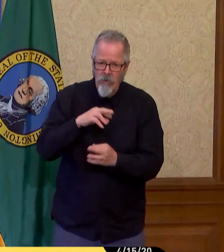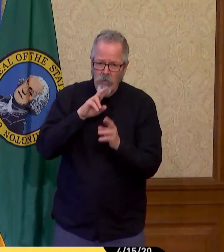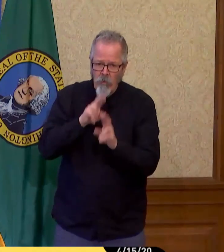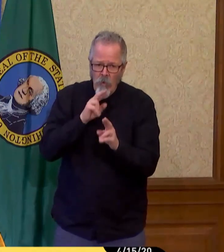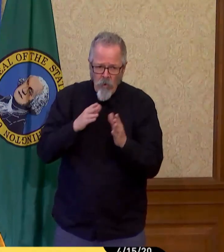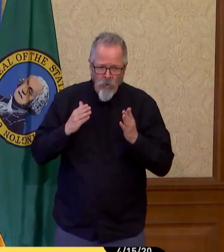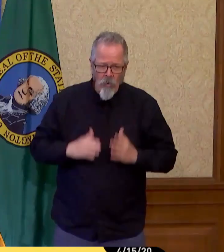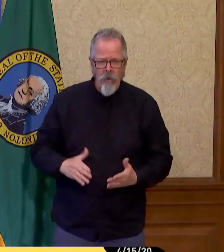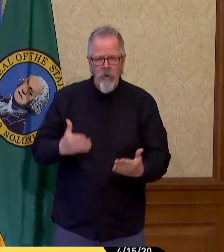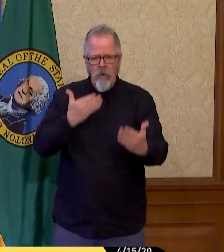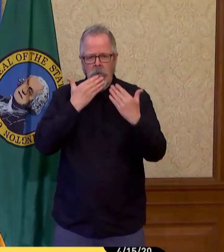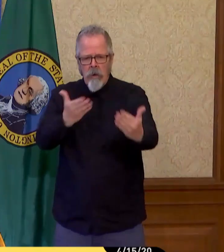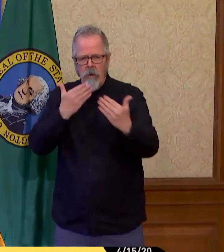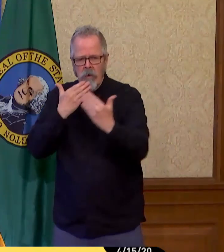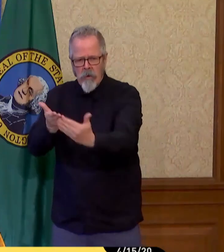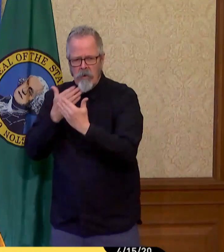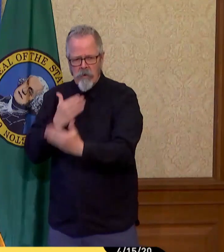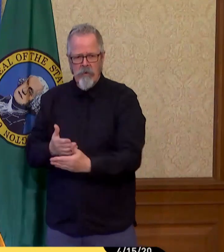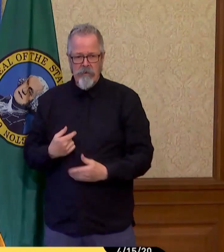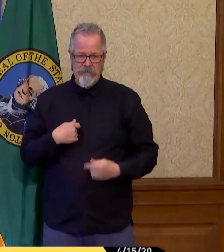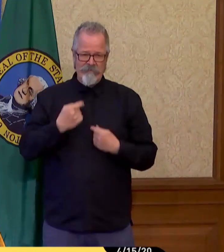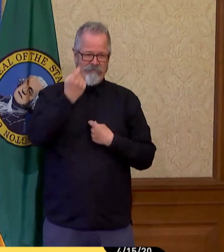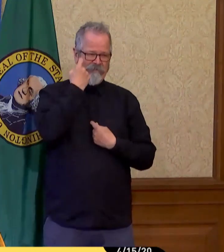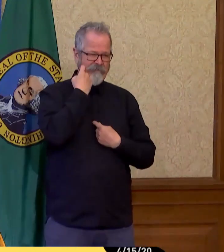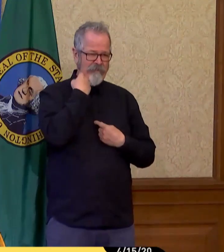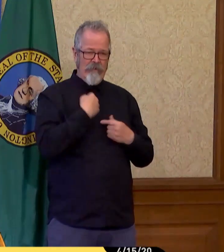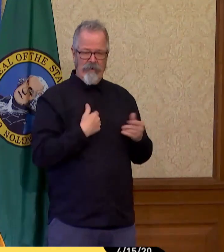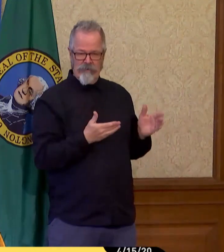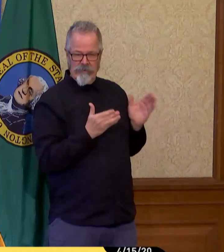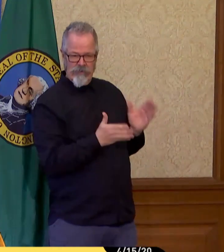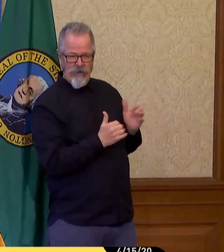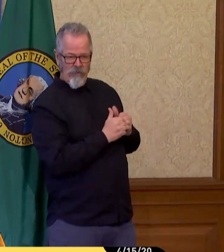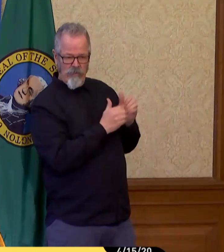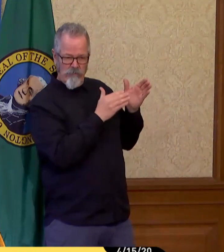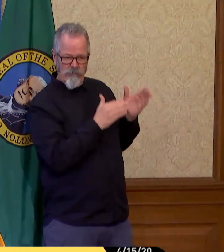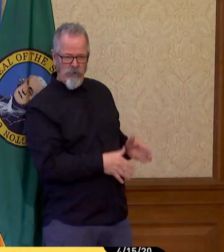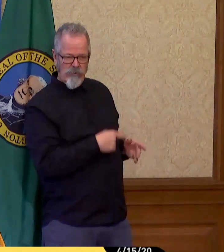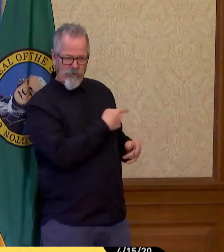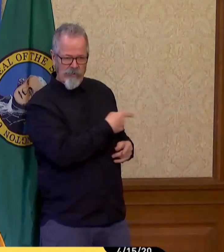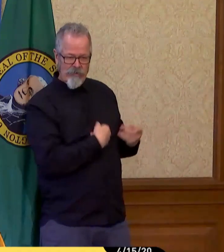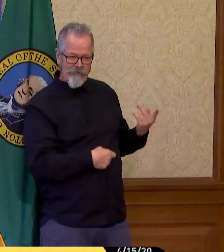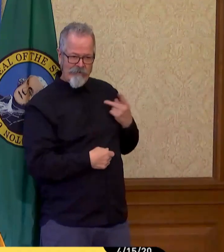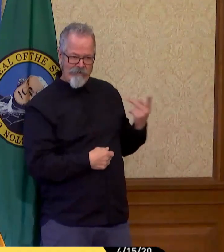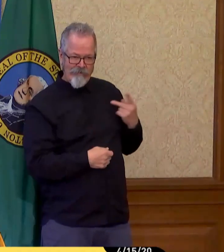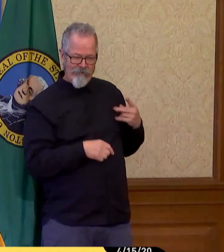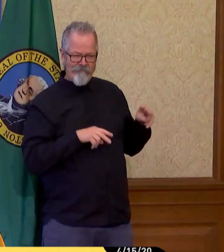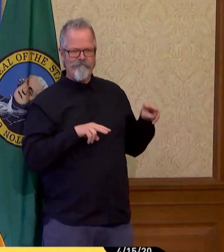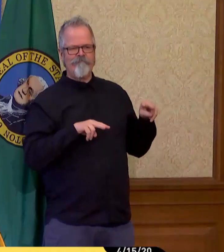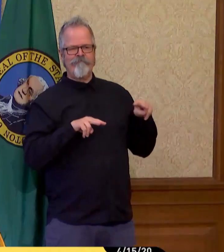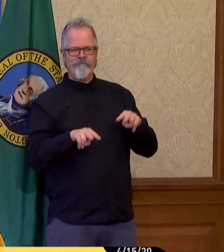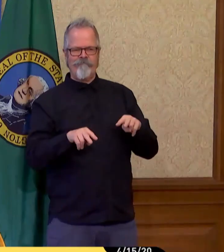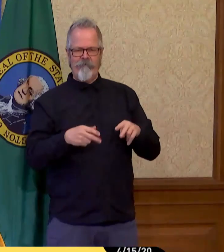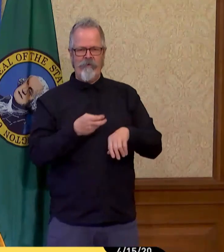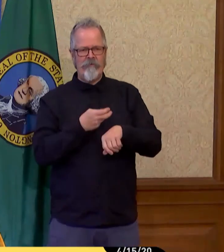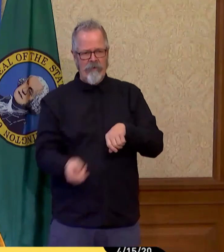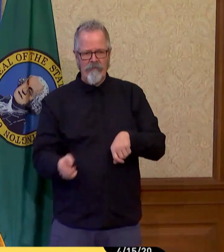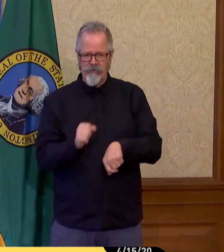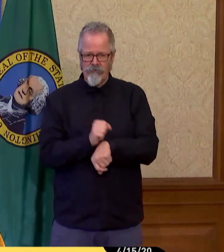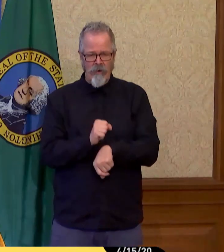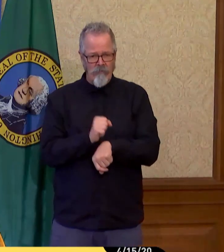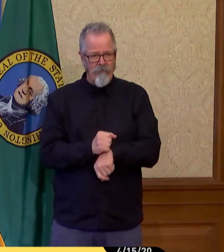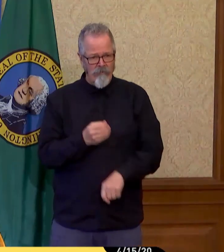I talked to somebody the other day who realized what a tough job they have during this situation. I just want to thank